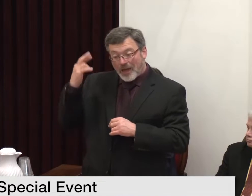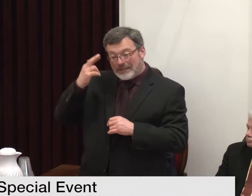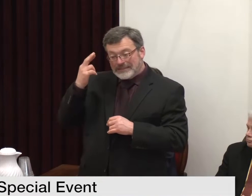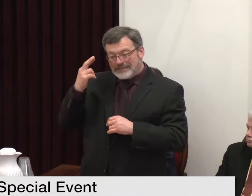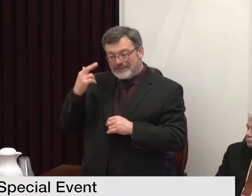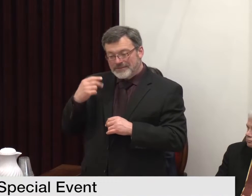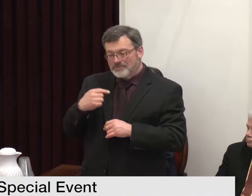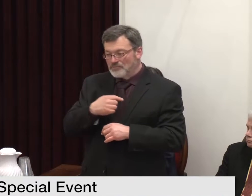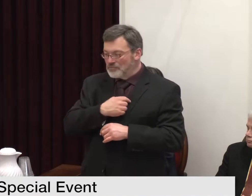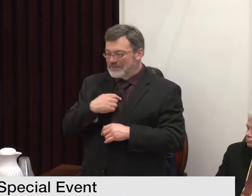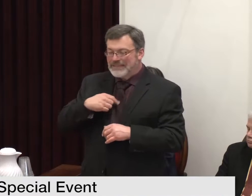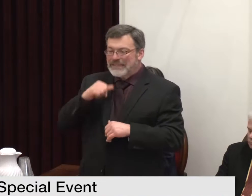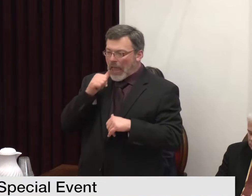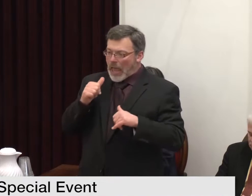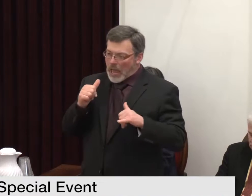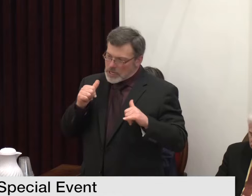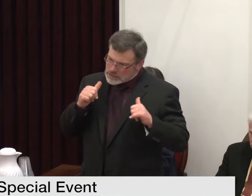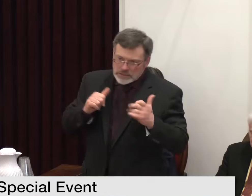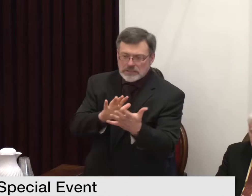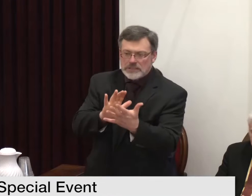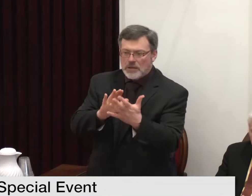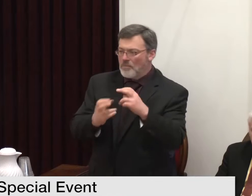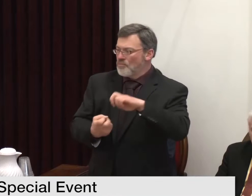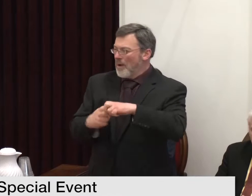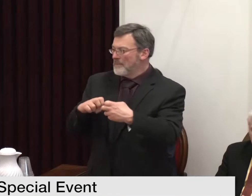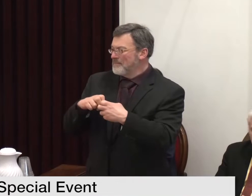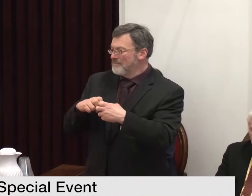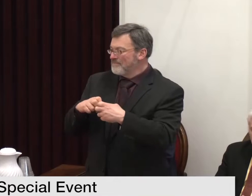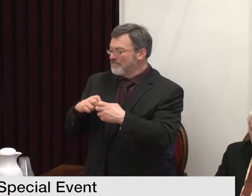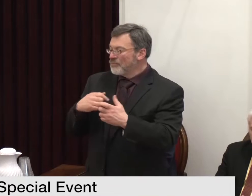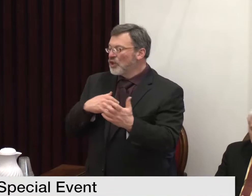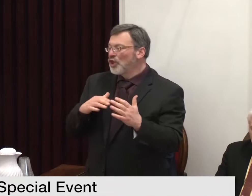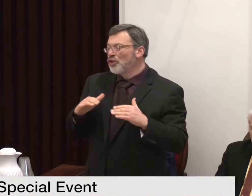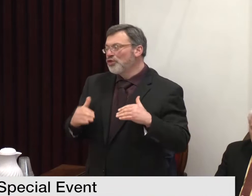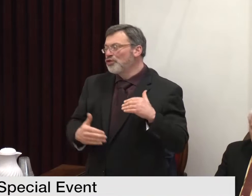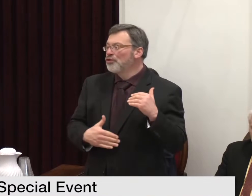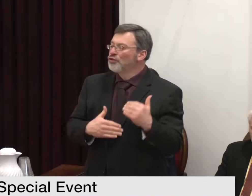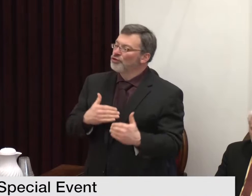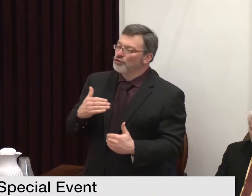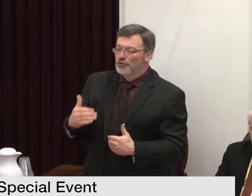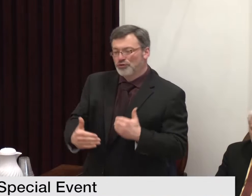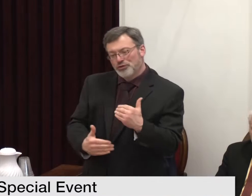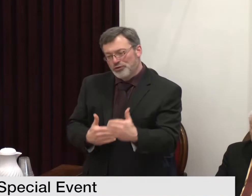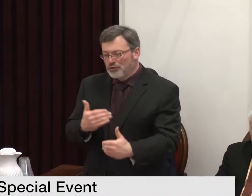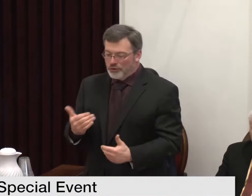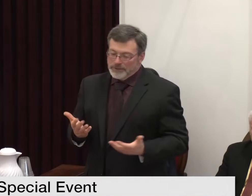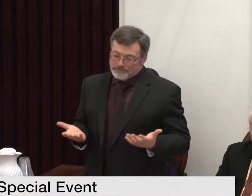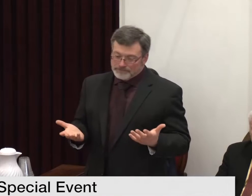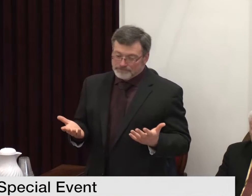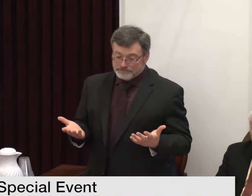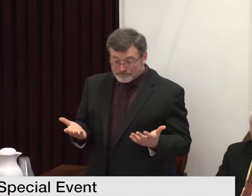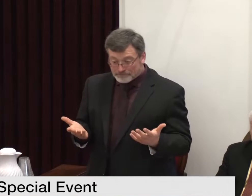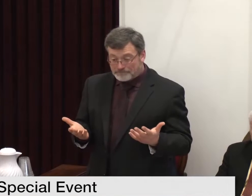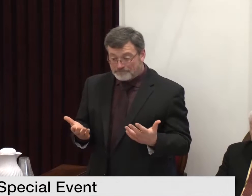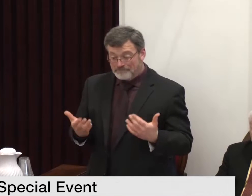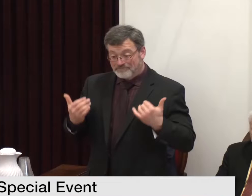So now, the added money doesn't necessarily bring better outcomes or more services. It just keeps us